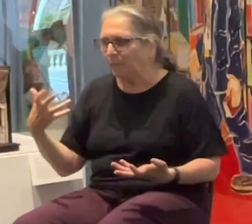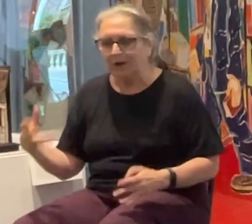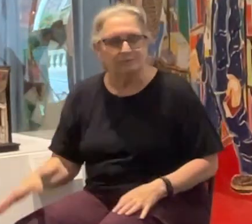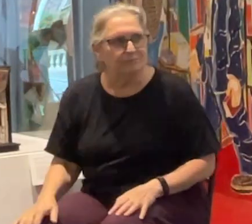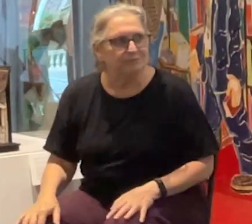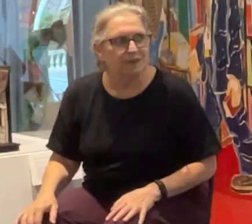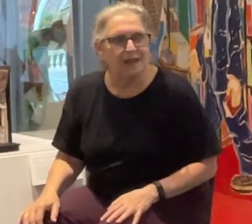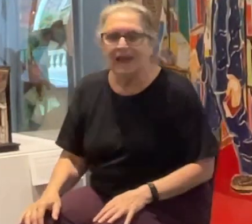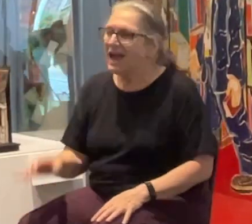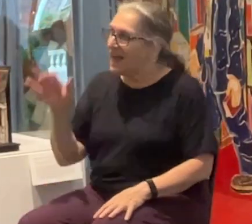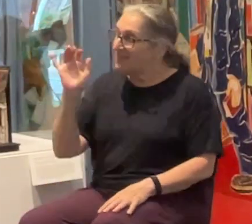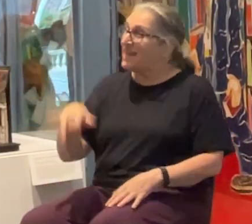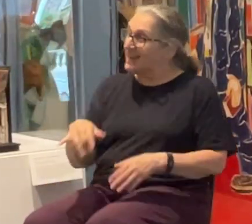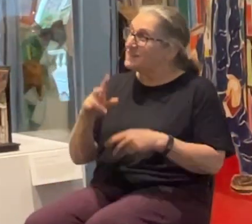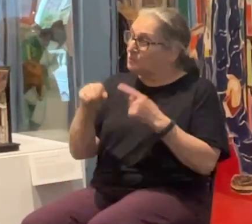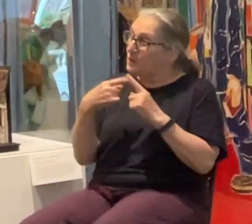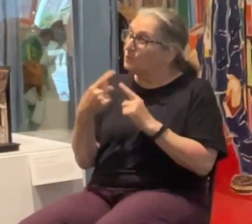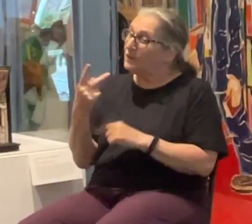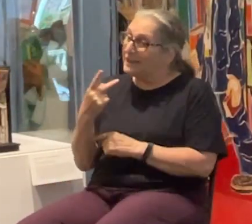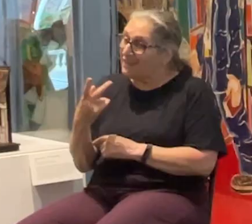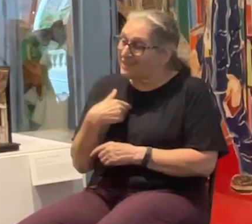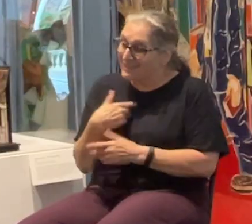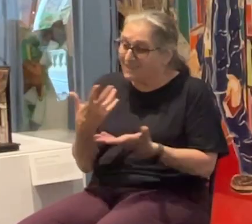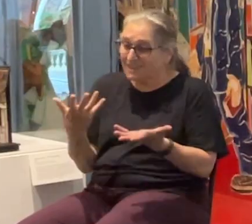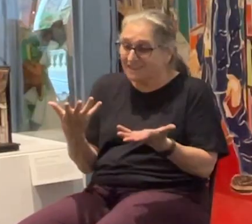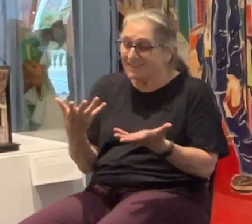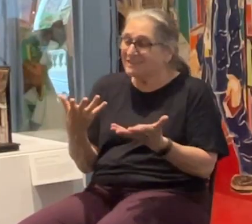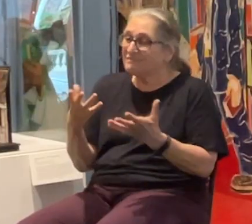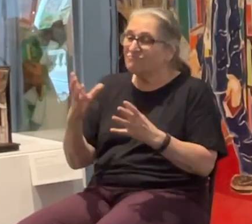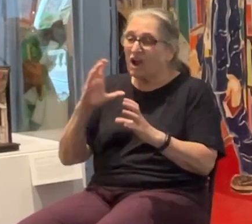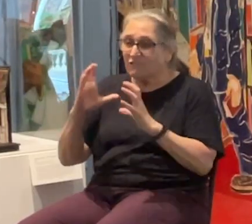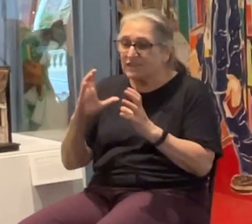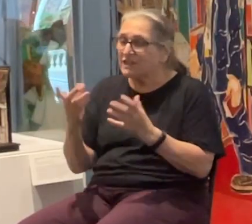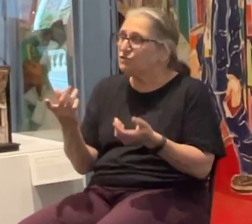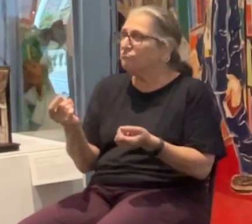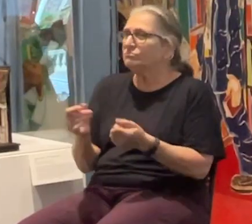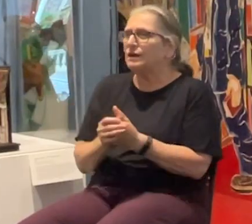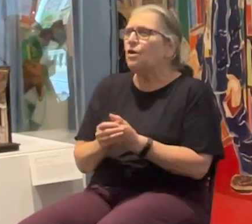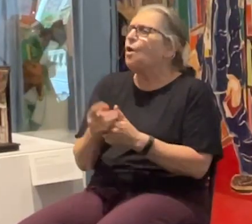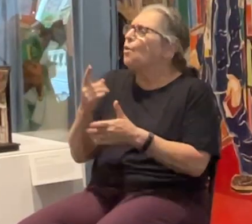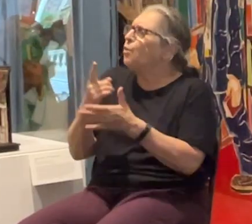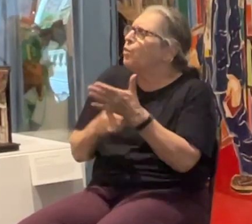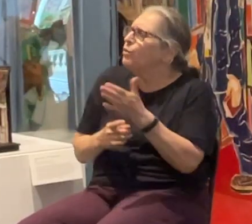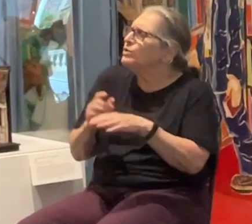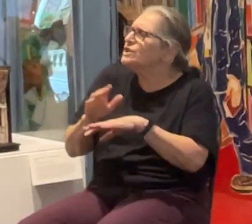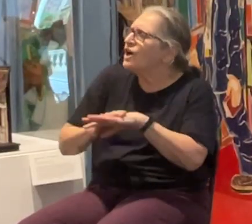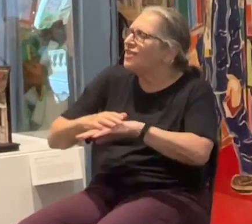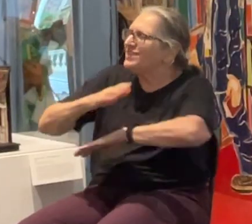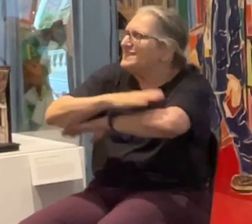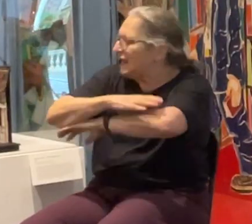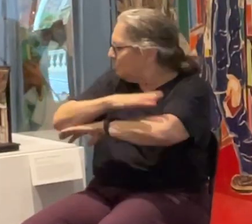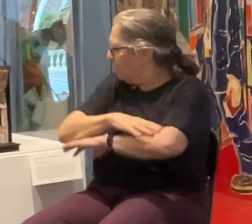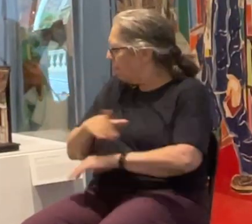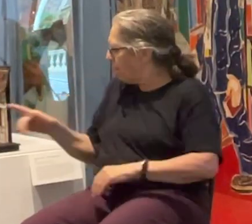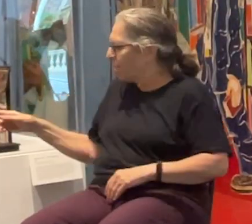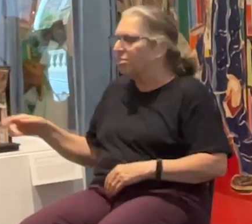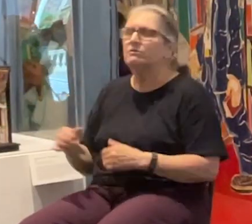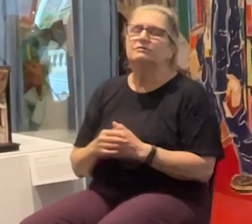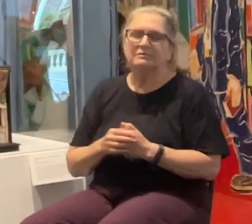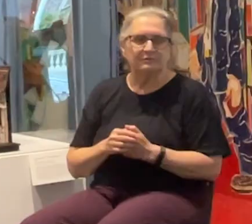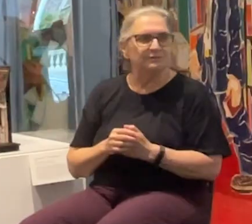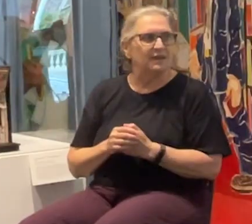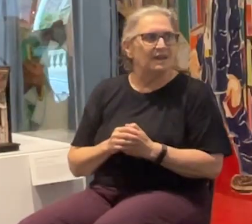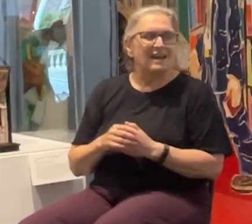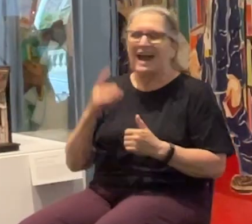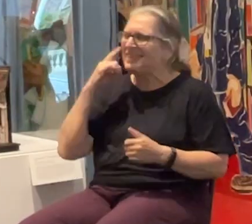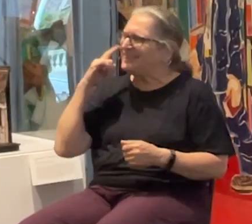partly when we had the conversation about what was going to be on the table. Mm-hmm. Do you remember? Because we maybe had brought up